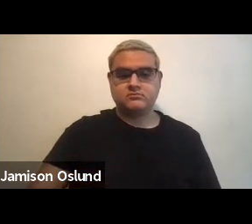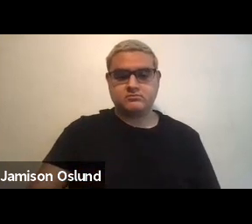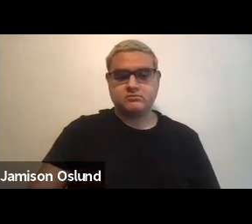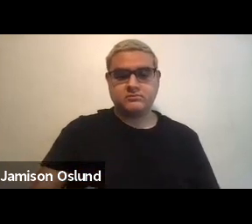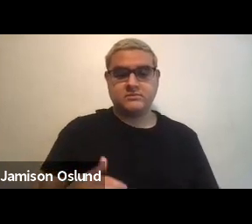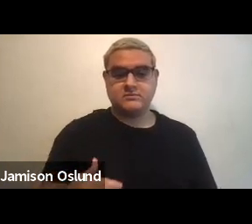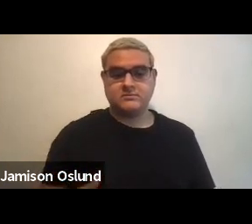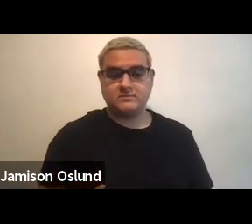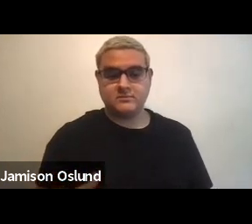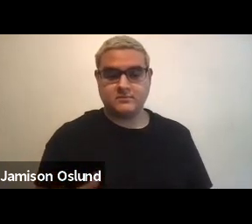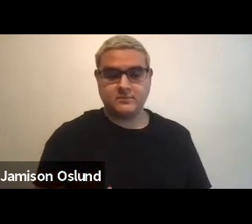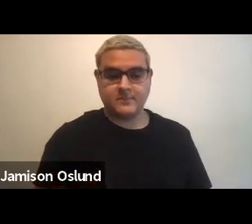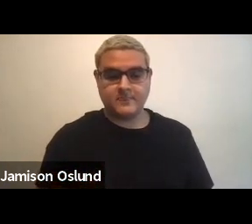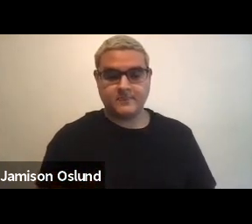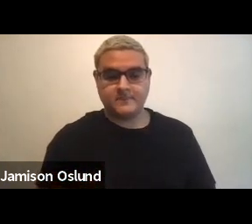Q&A.